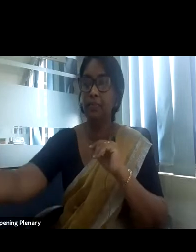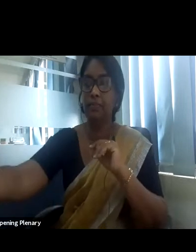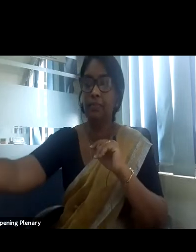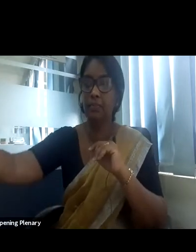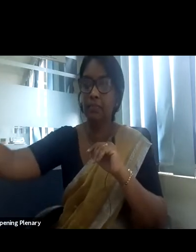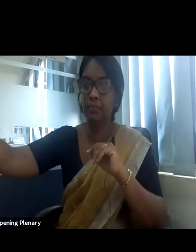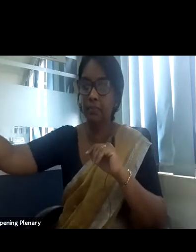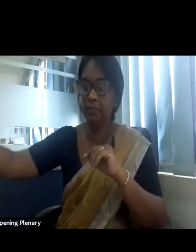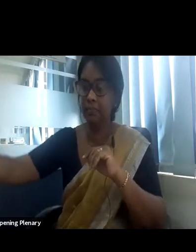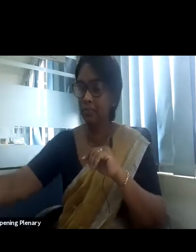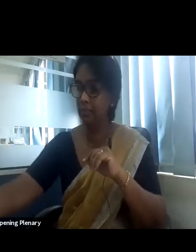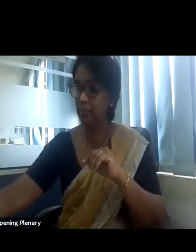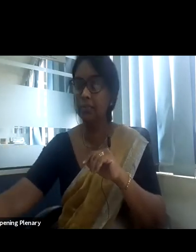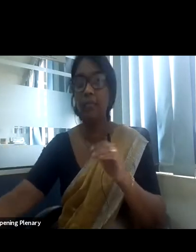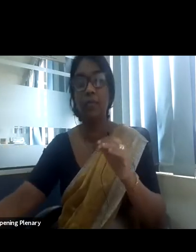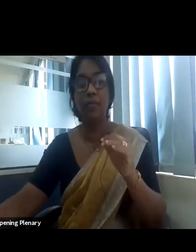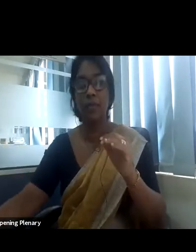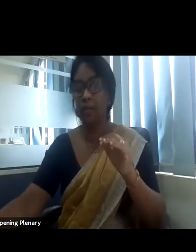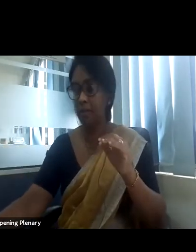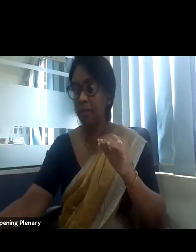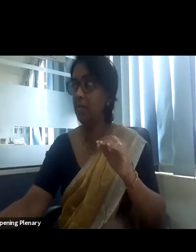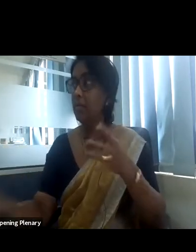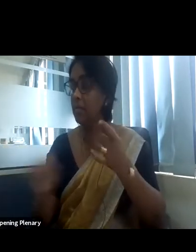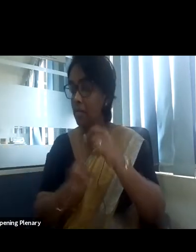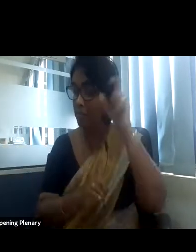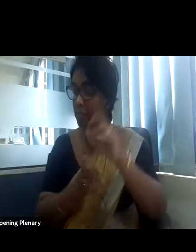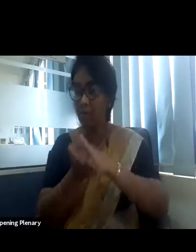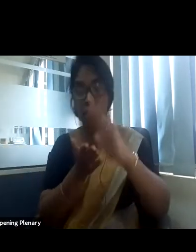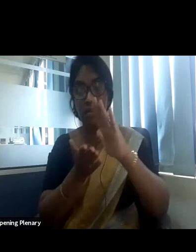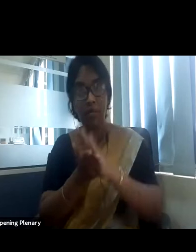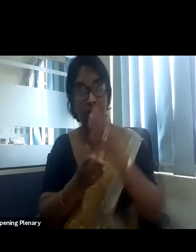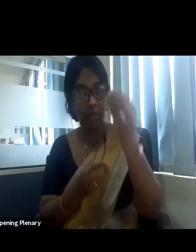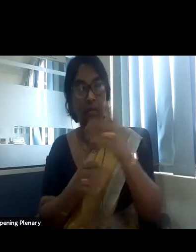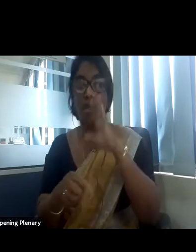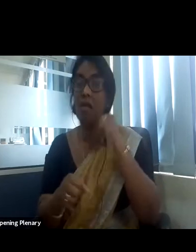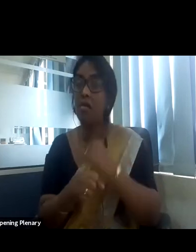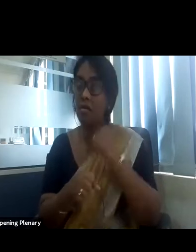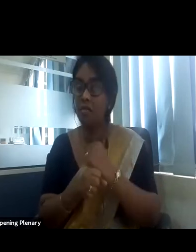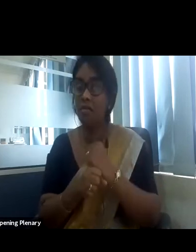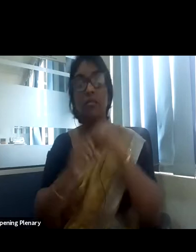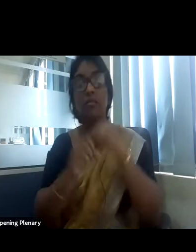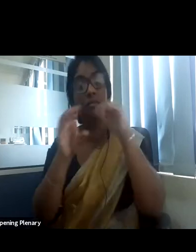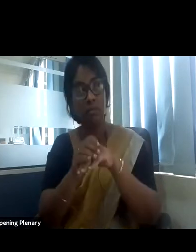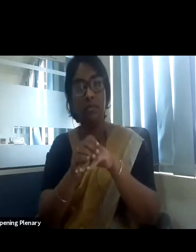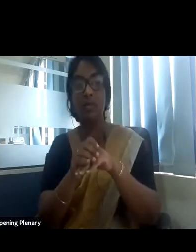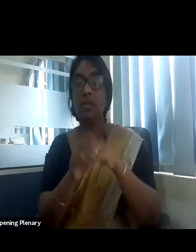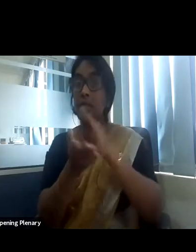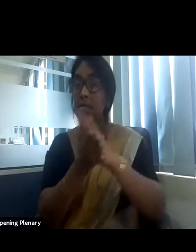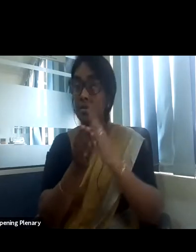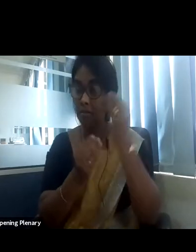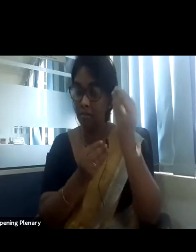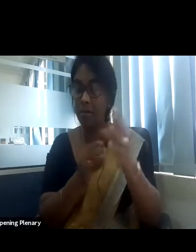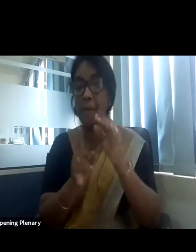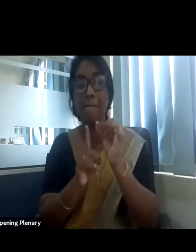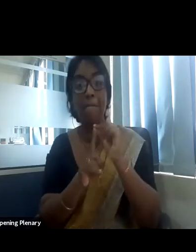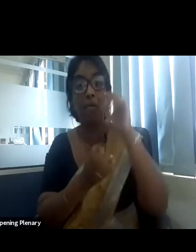and then getting a return via fees or other means as per contract with governments, whether one or the other. In the